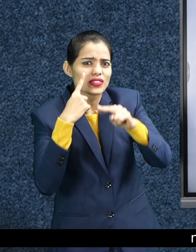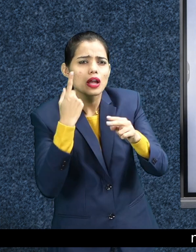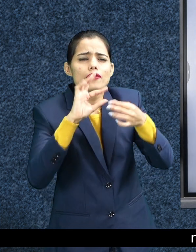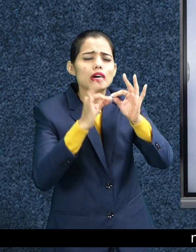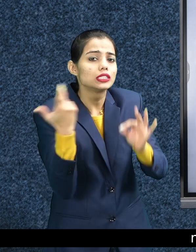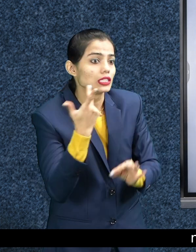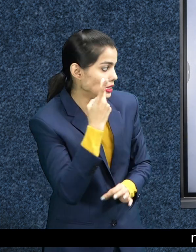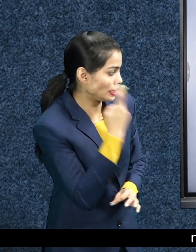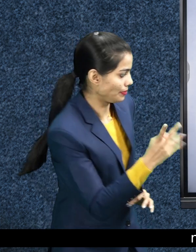n Fi.